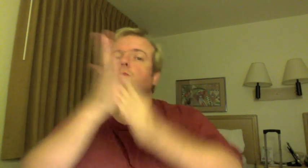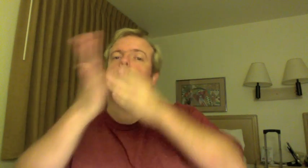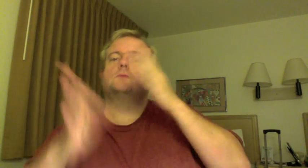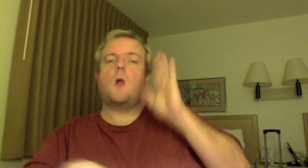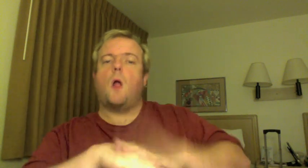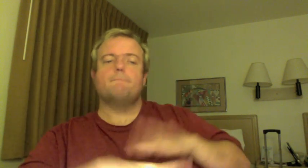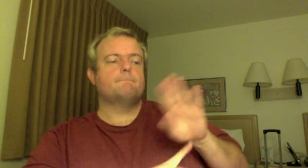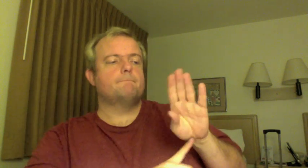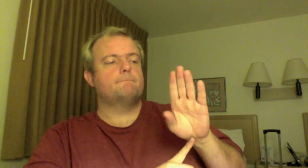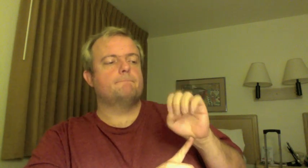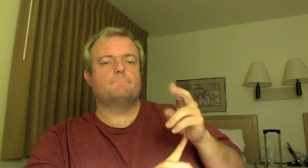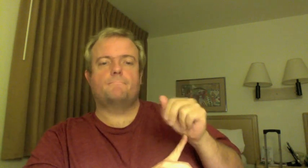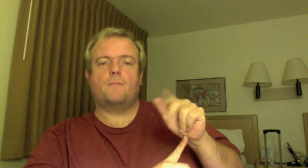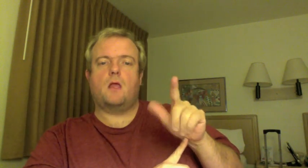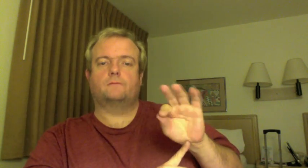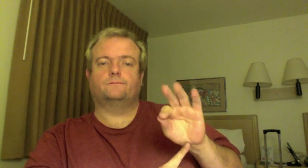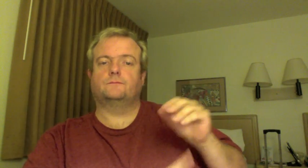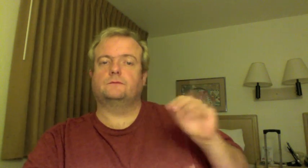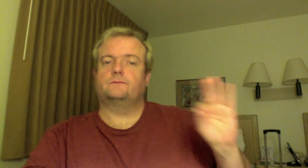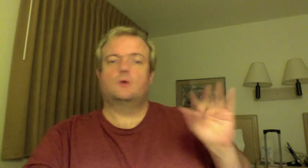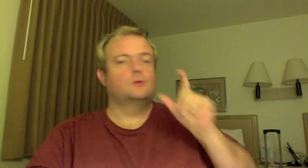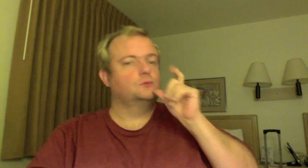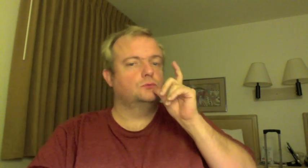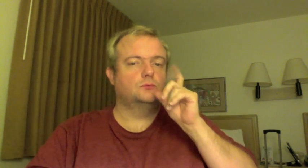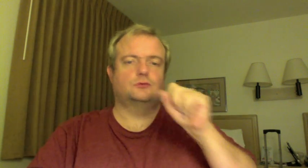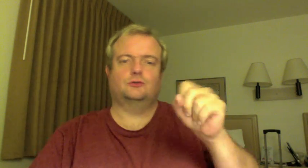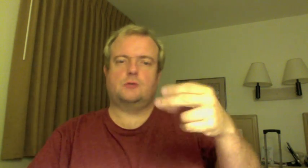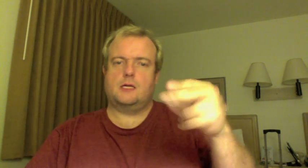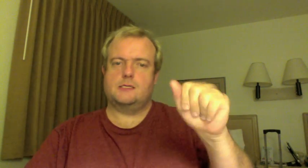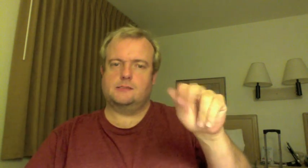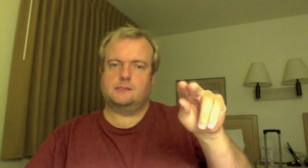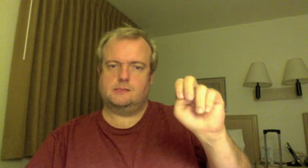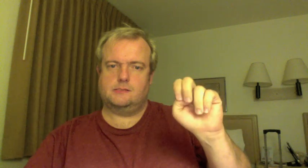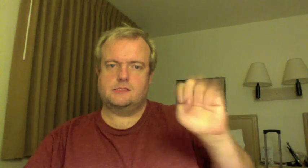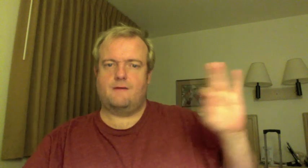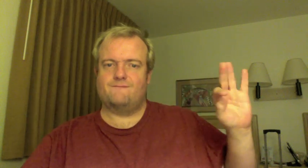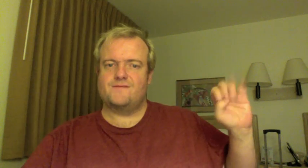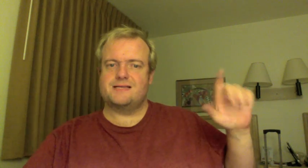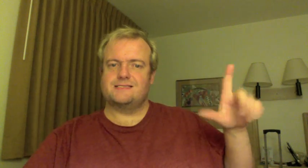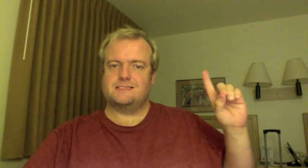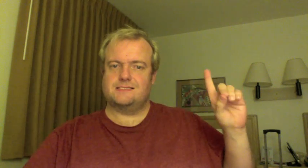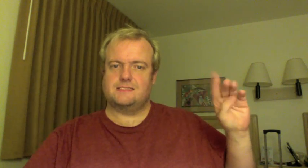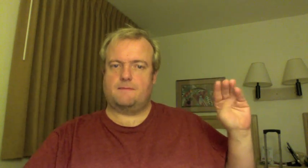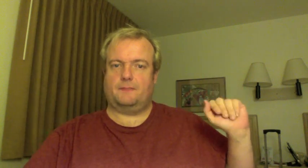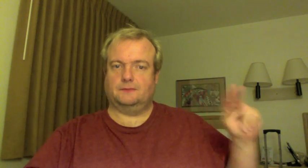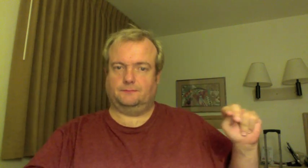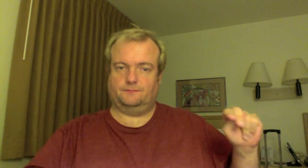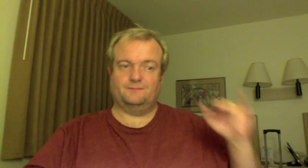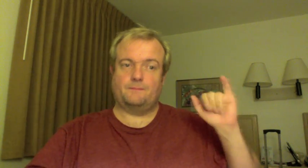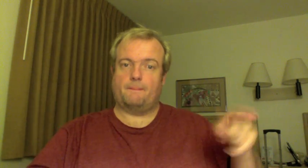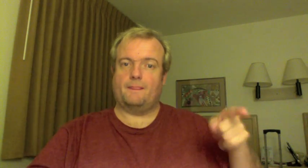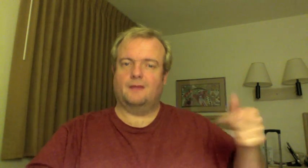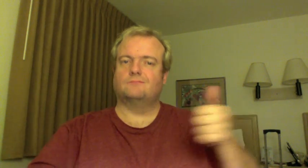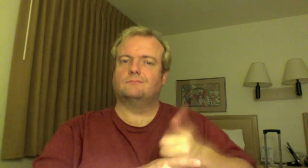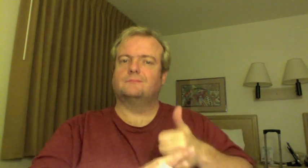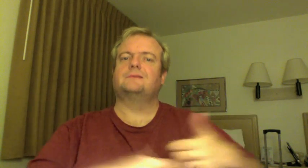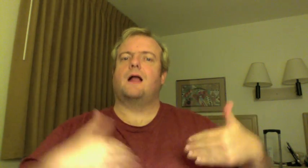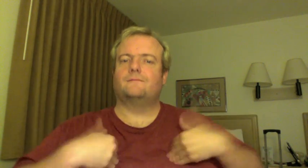just helped every step of the way. And I can't thank them enough. If you're worried about your parent or a loved one living alone like I was,